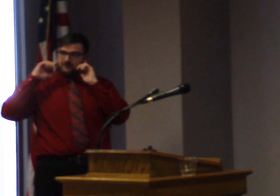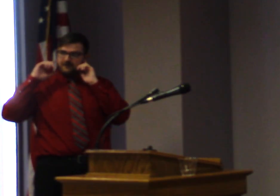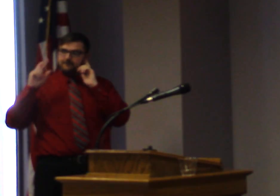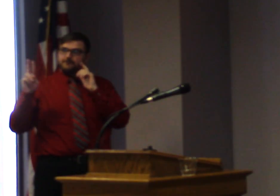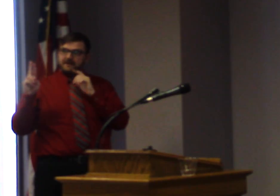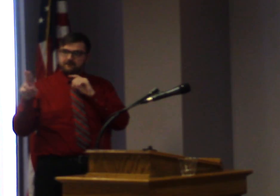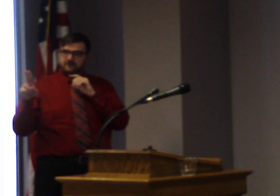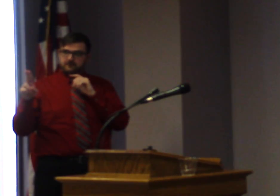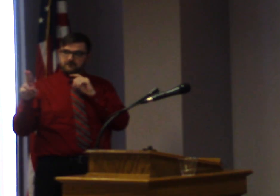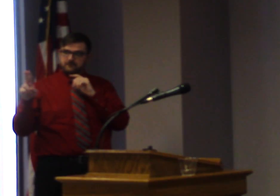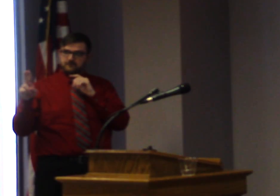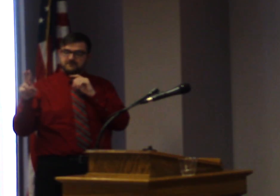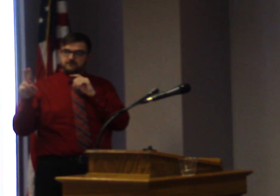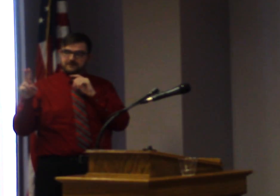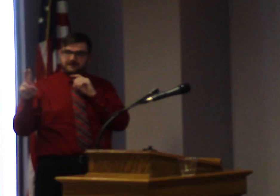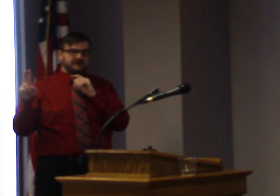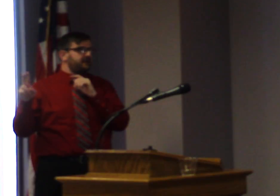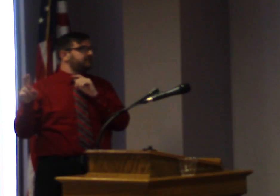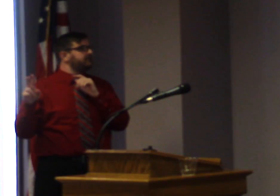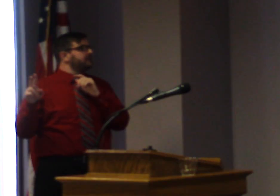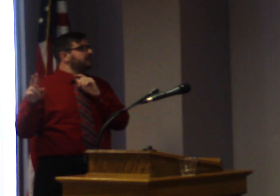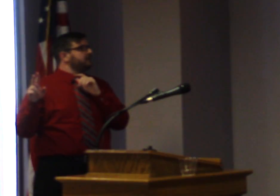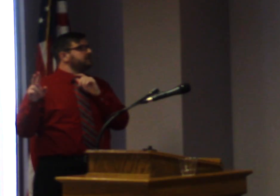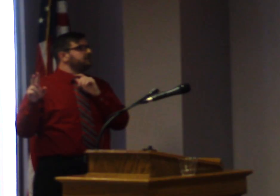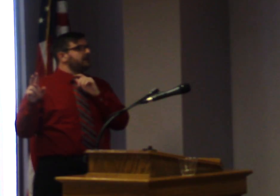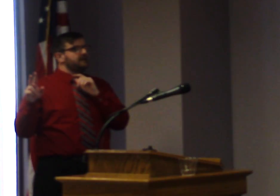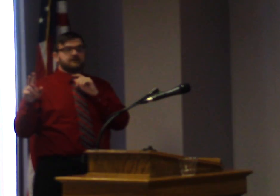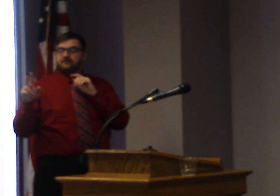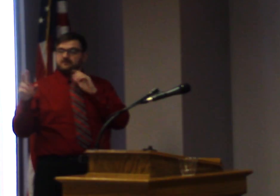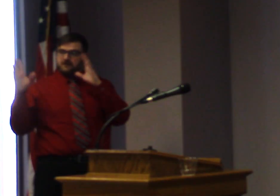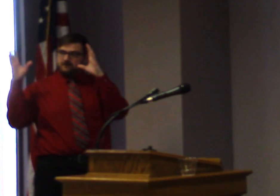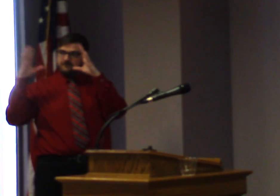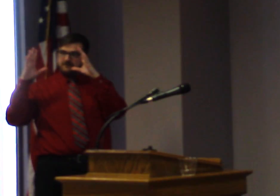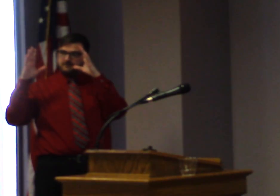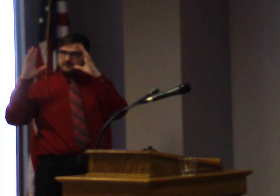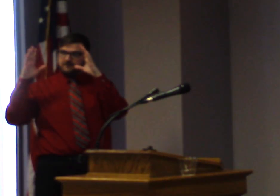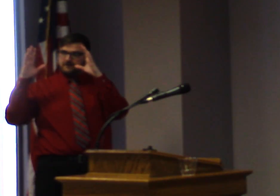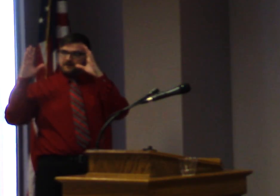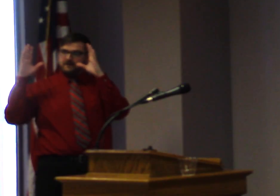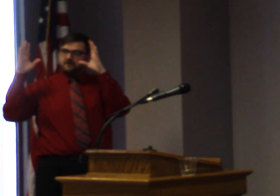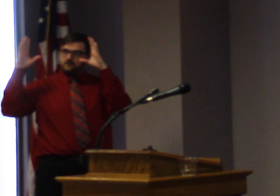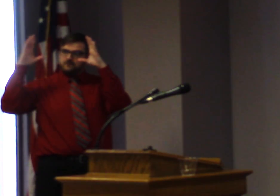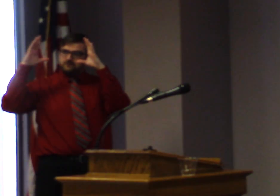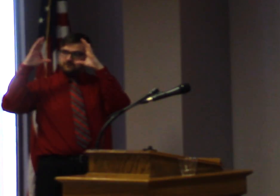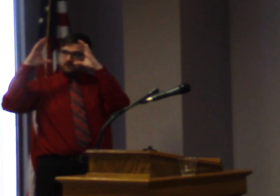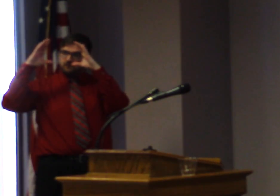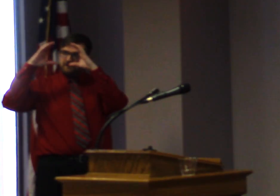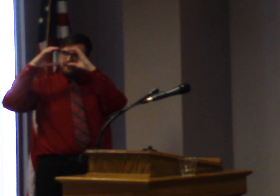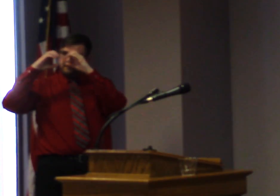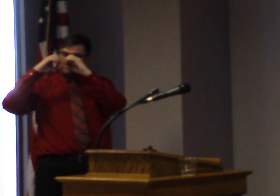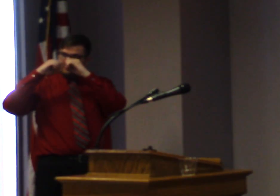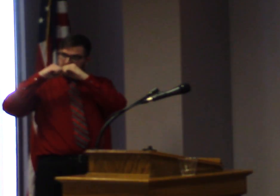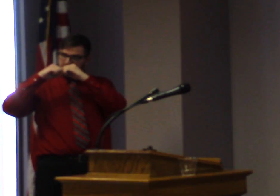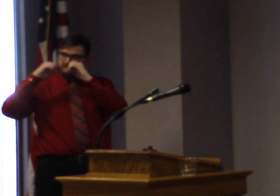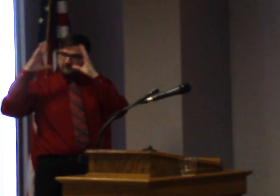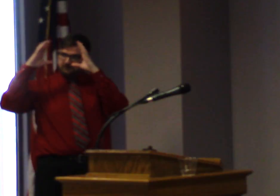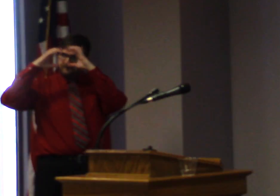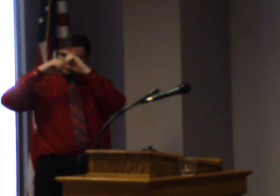hearing. Type 2, which is what I have, you have tunnel vision, and it will slowly decrease onto